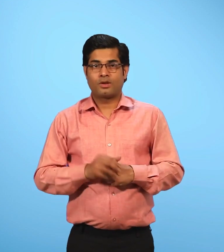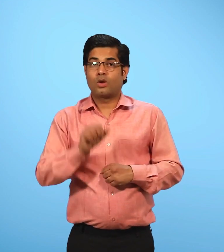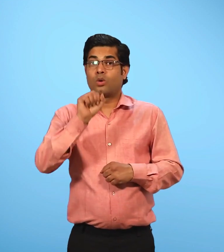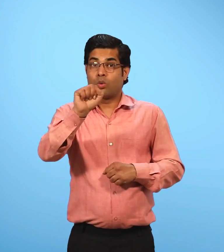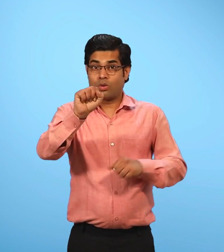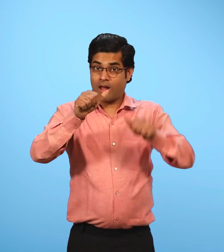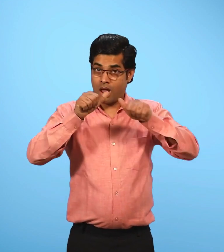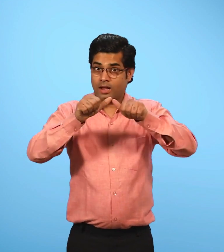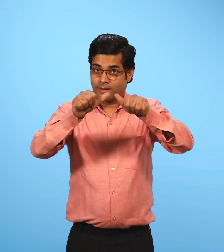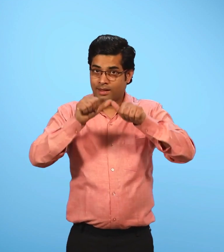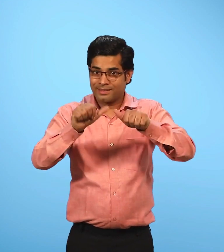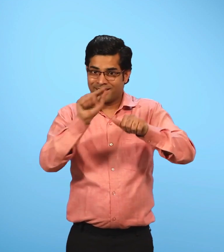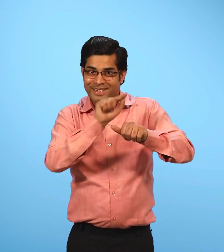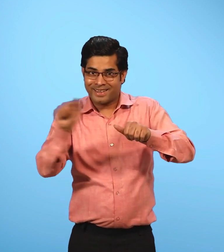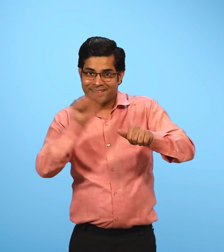Where did you see the footprints?